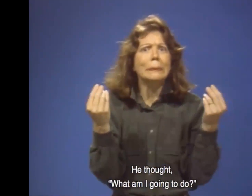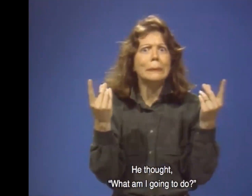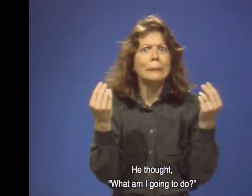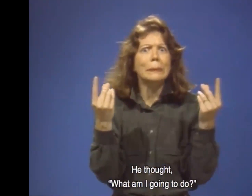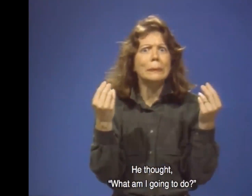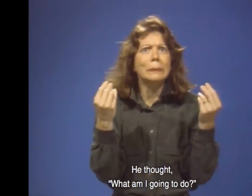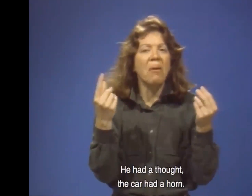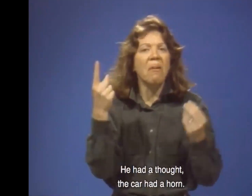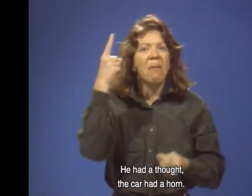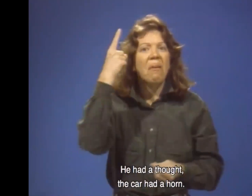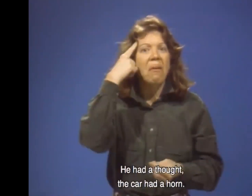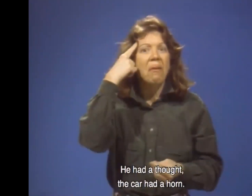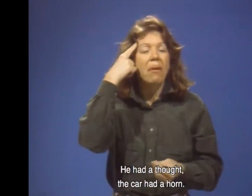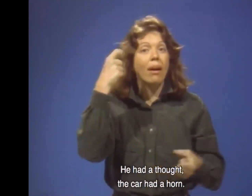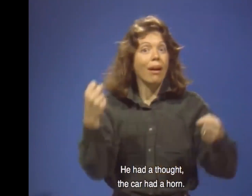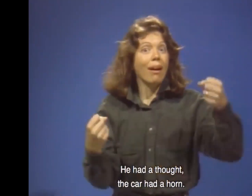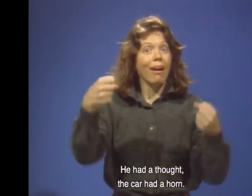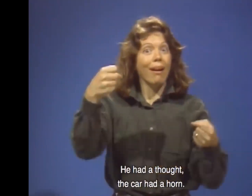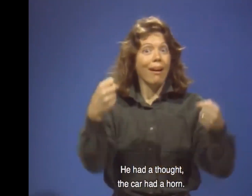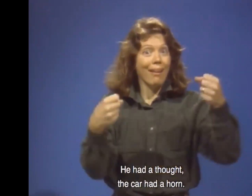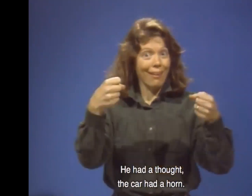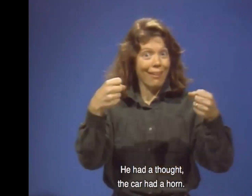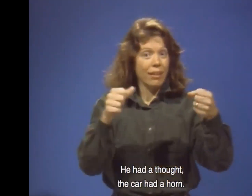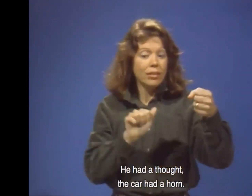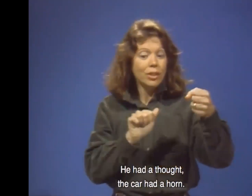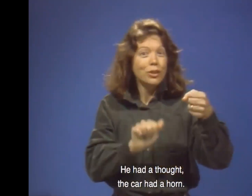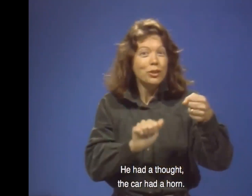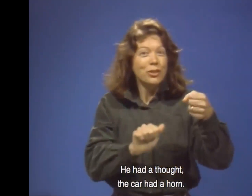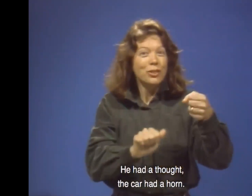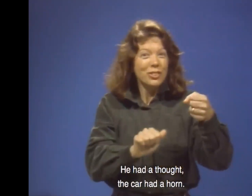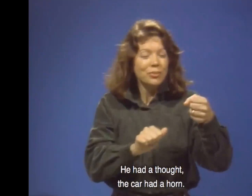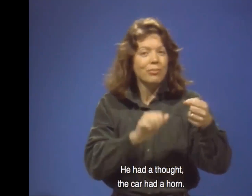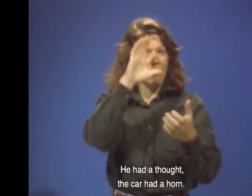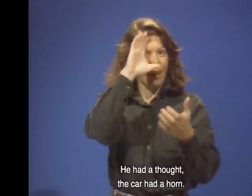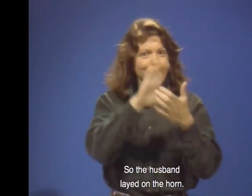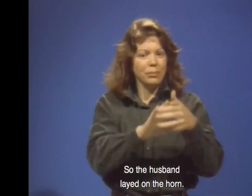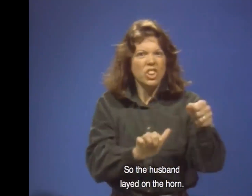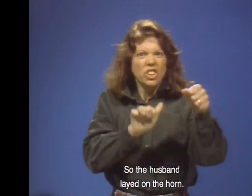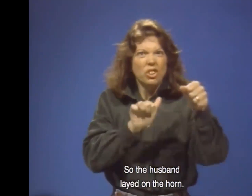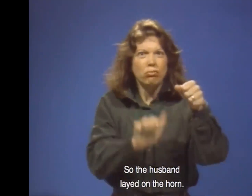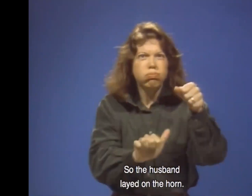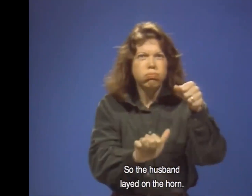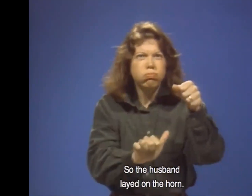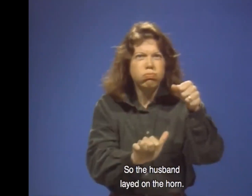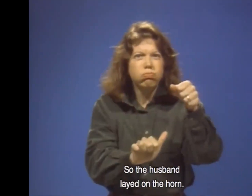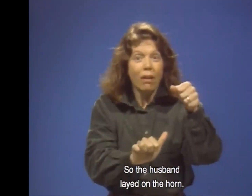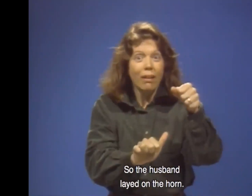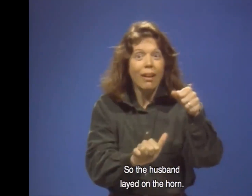He thought, "What am I gonna do?" Then he had a thought, the car has a horn. So the husband laid on the